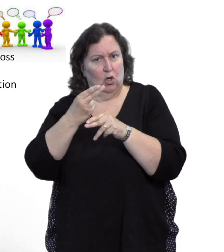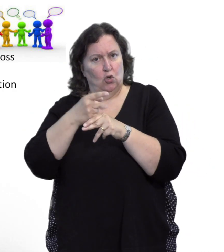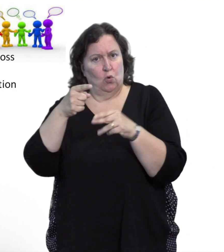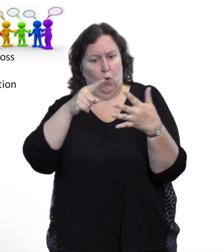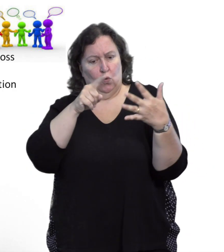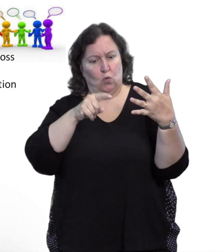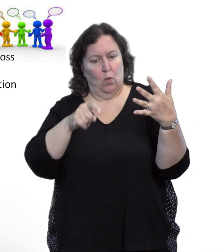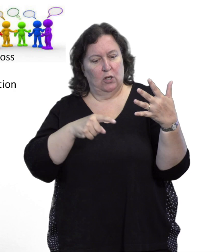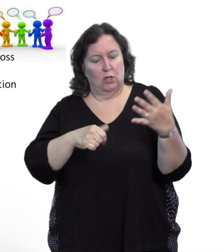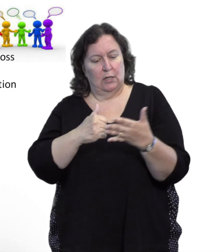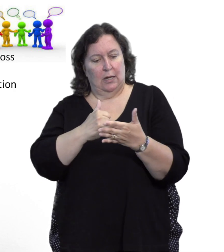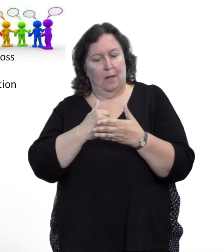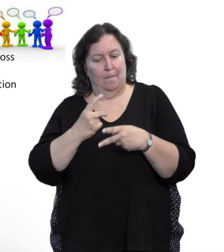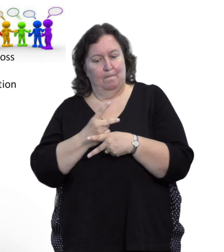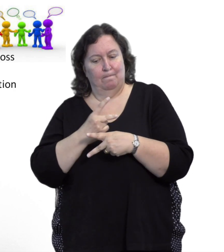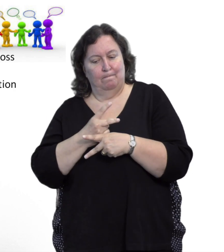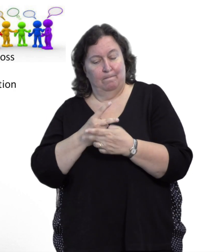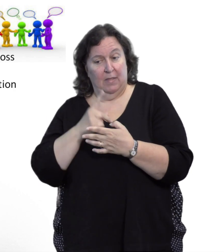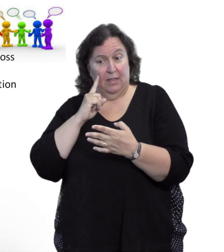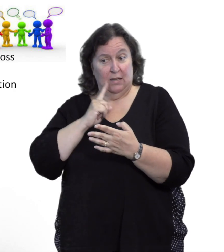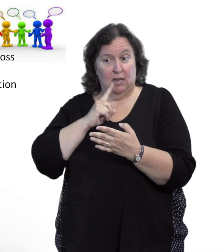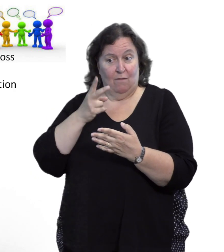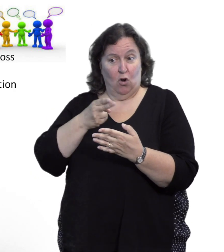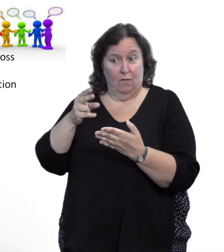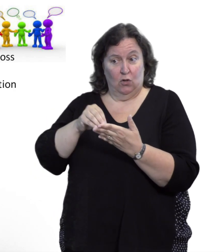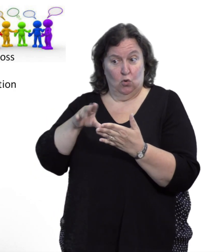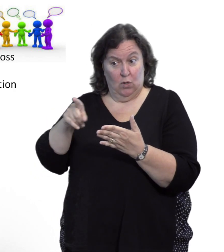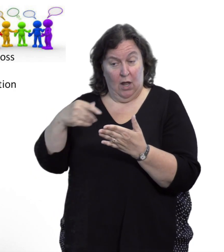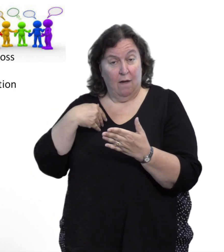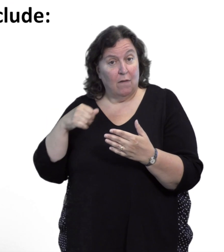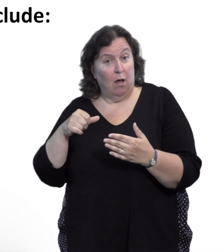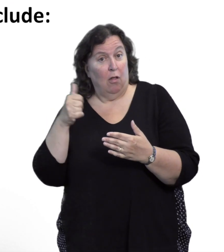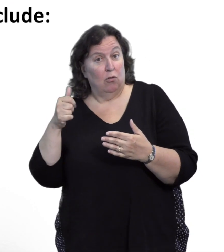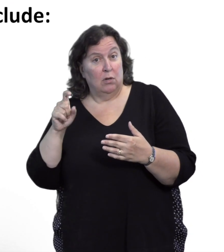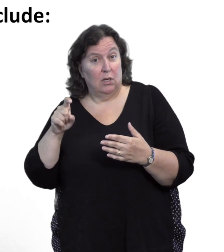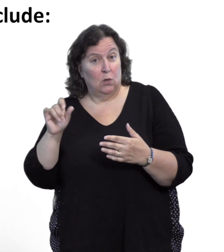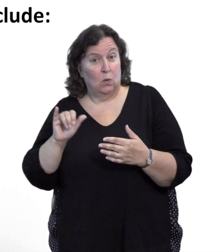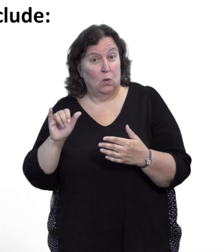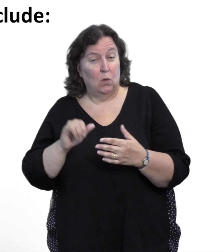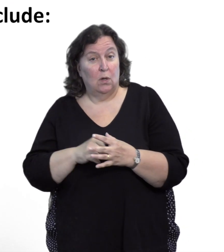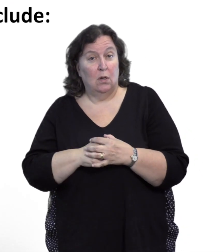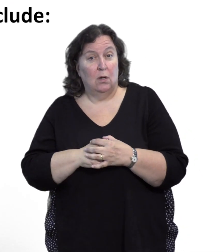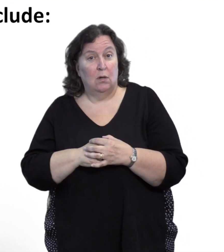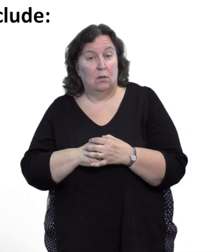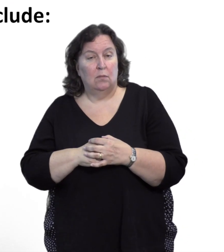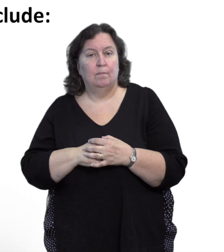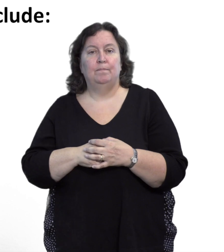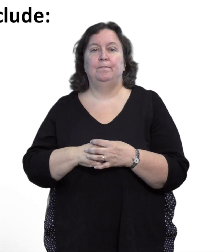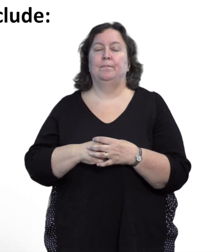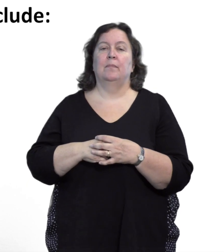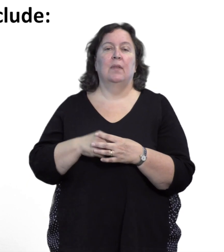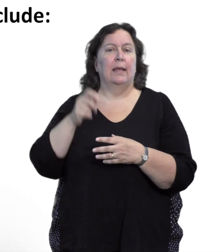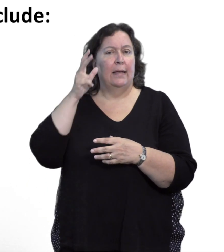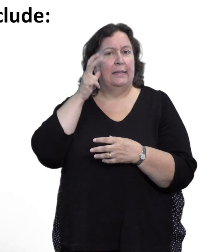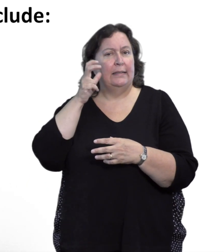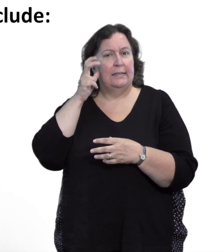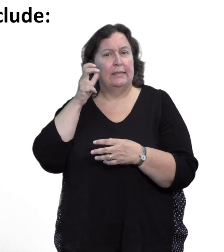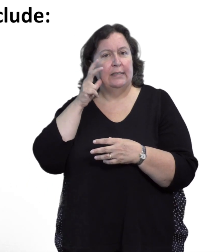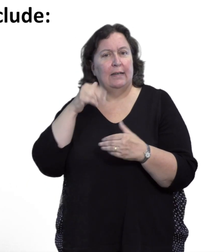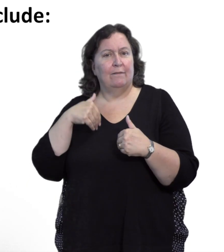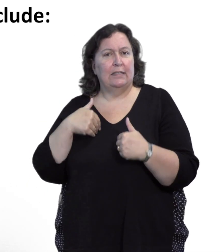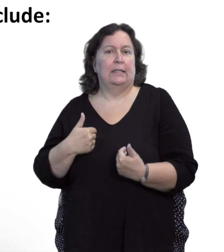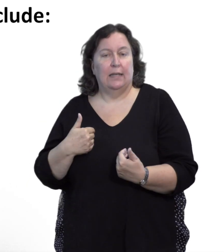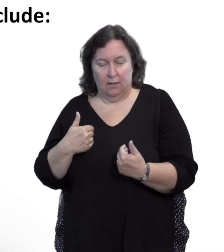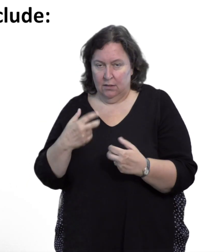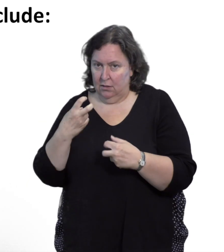them determine if the deaf or hard of hearing student has other needs. Listening fatigue is difficult to measure, but it